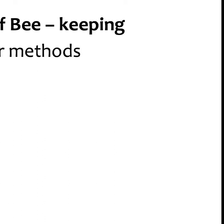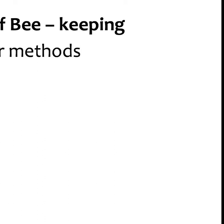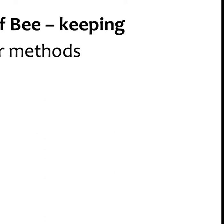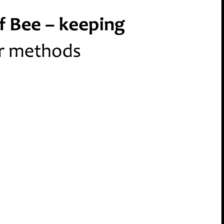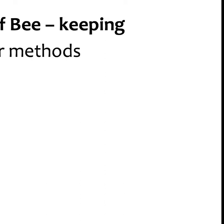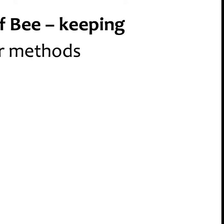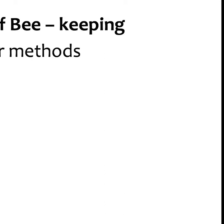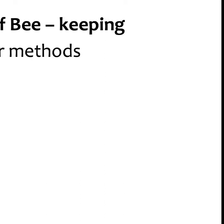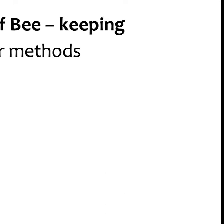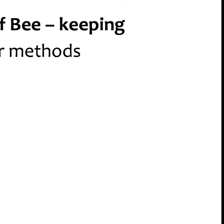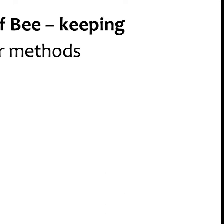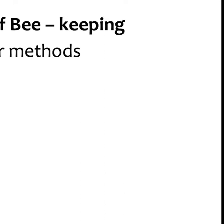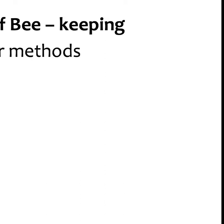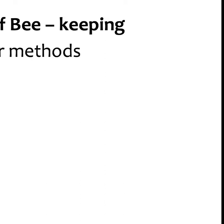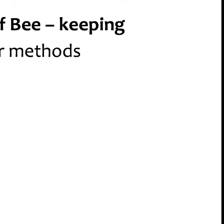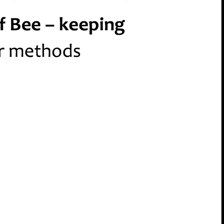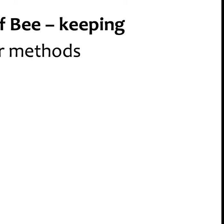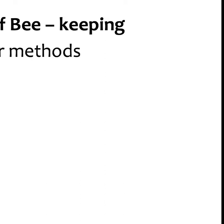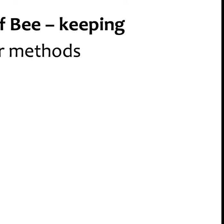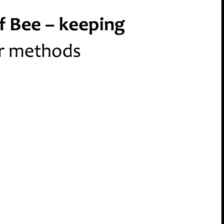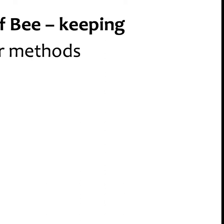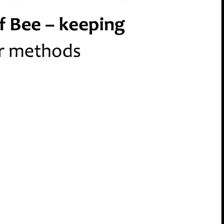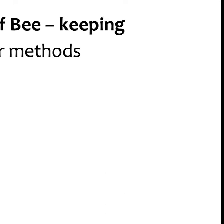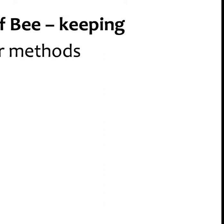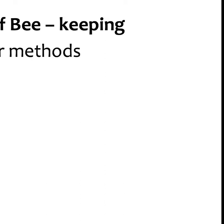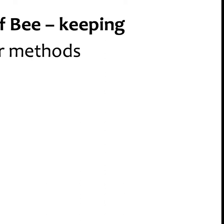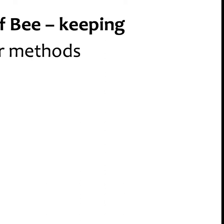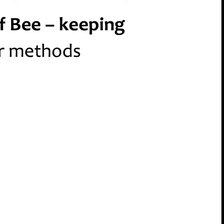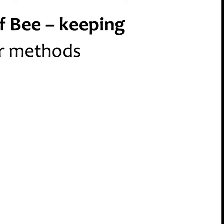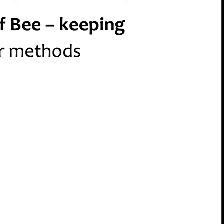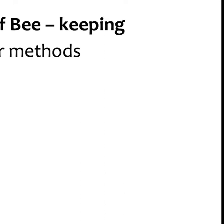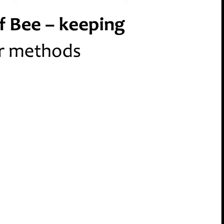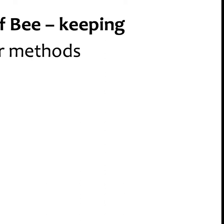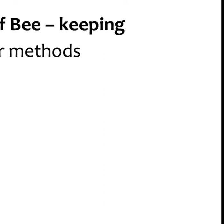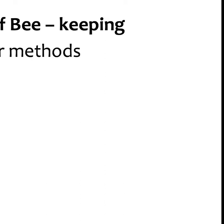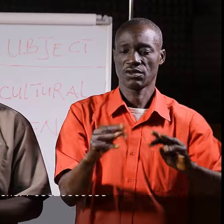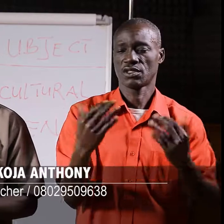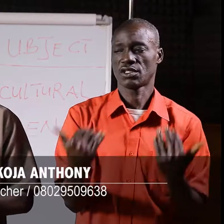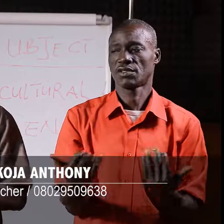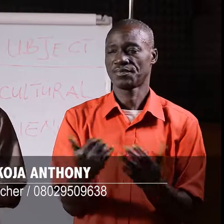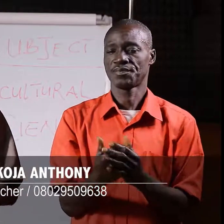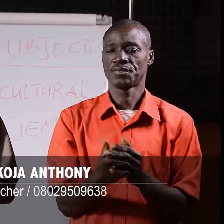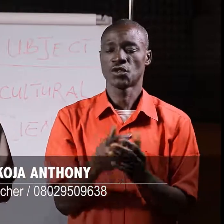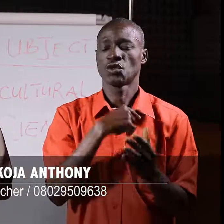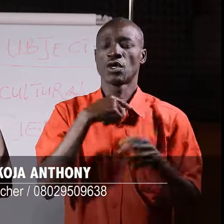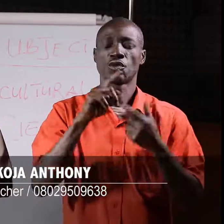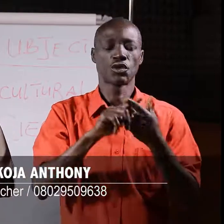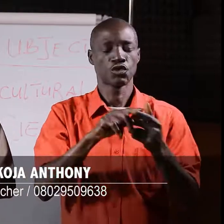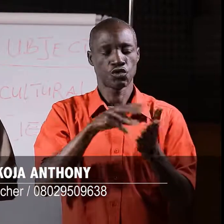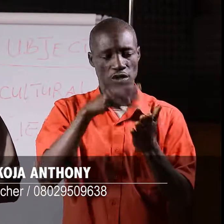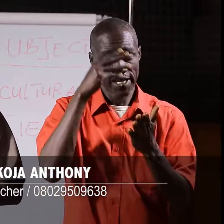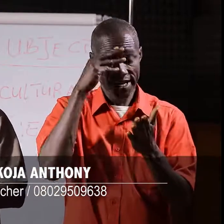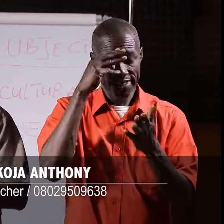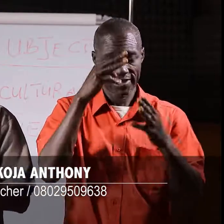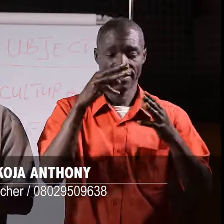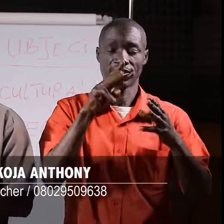traditional methods. And two, modern methods. We shall discuss these